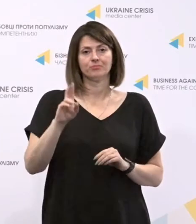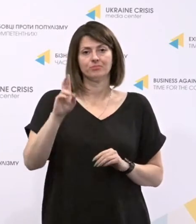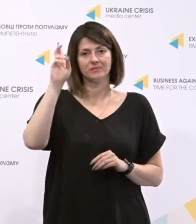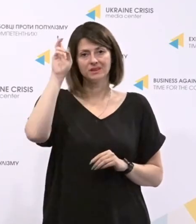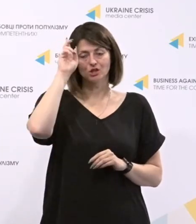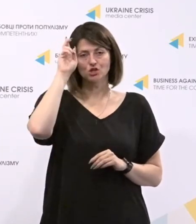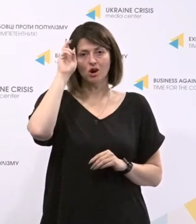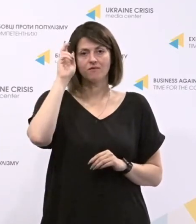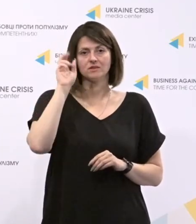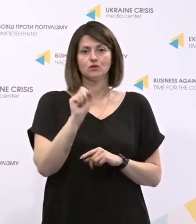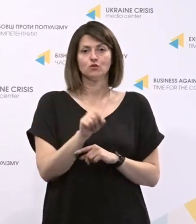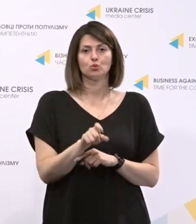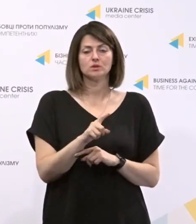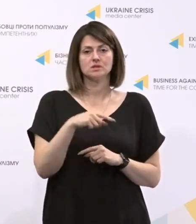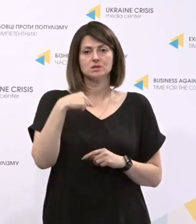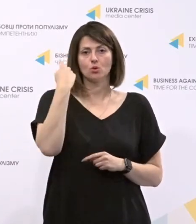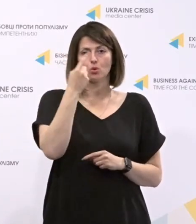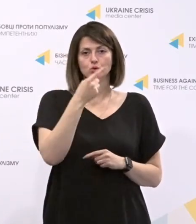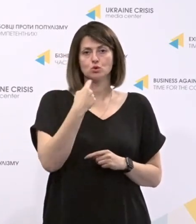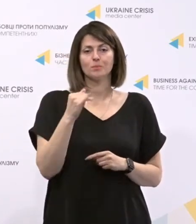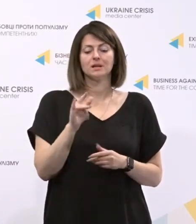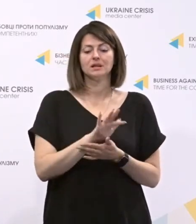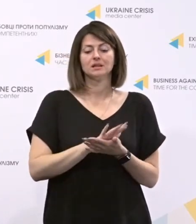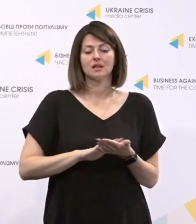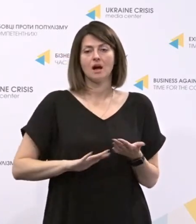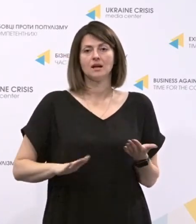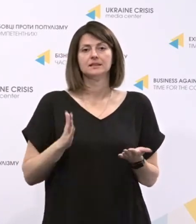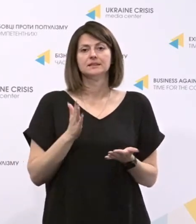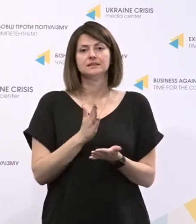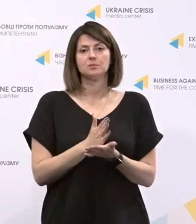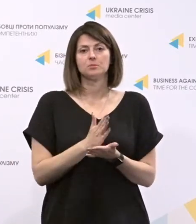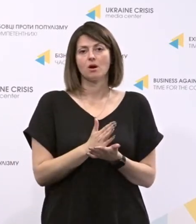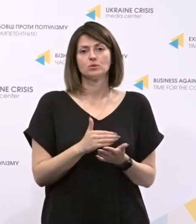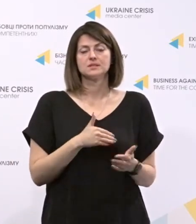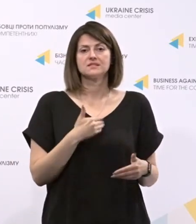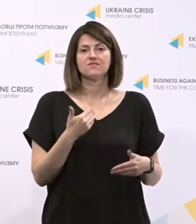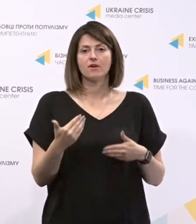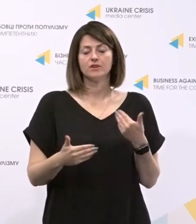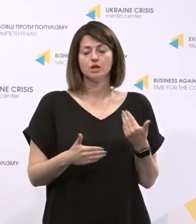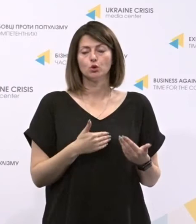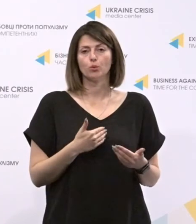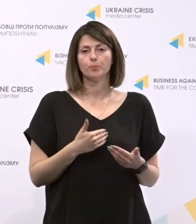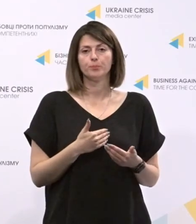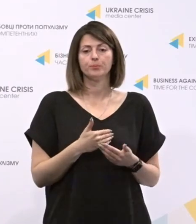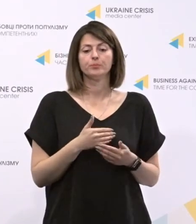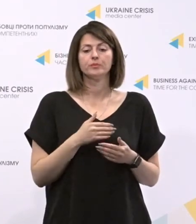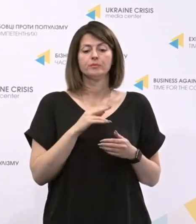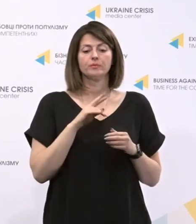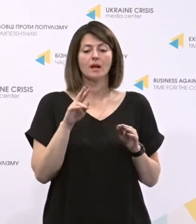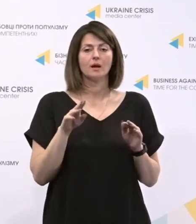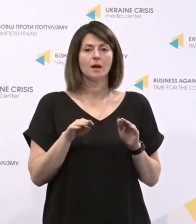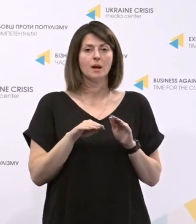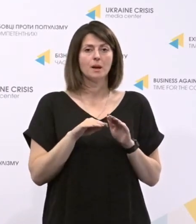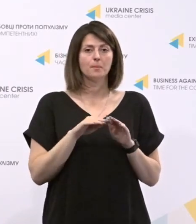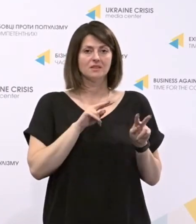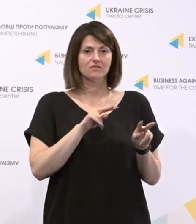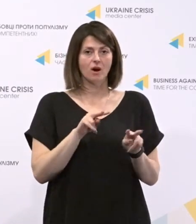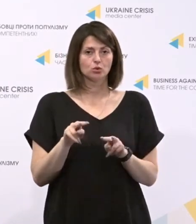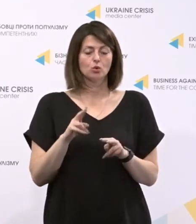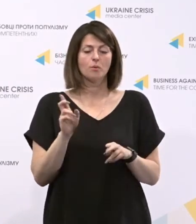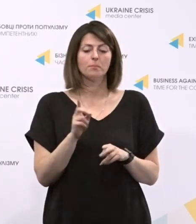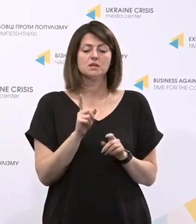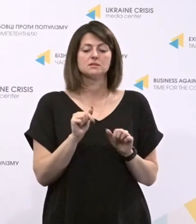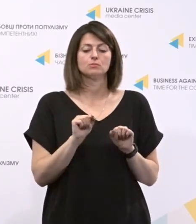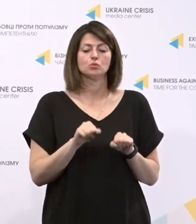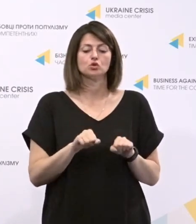held incommunicado, denied contact with their families or with the private lawyer of their choice.